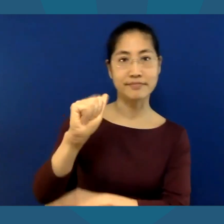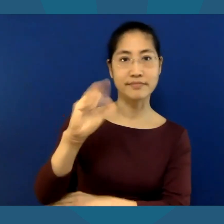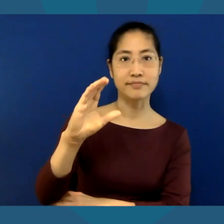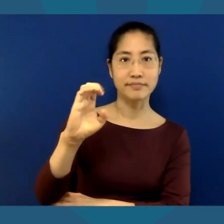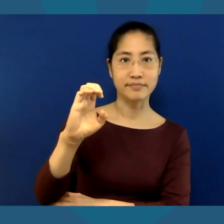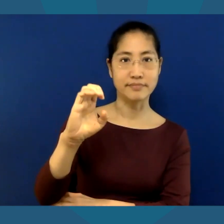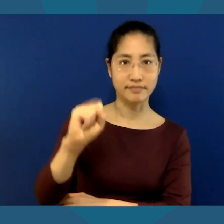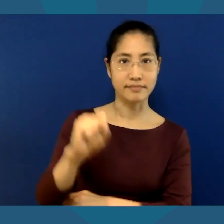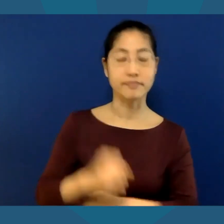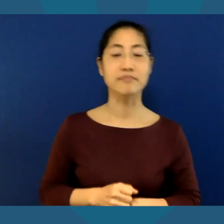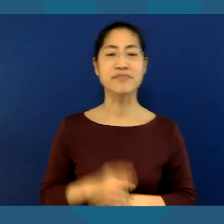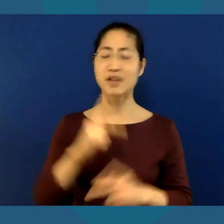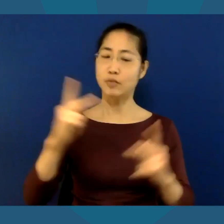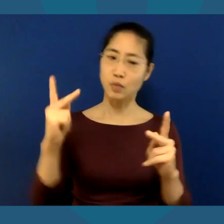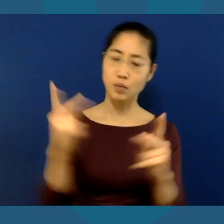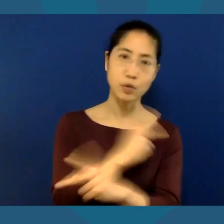in the nation.